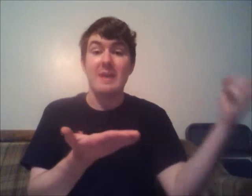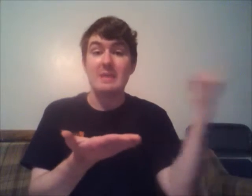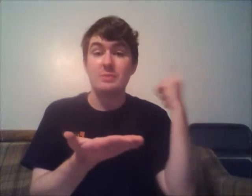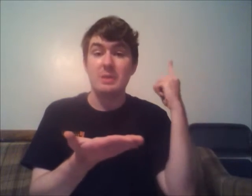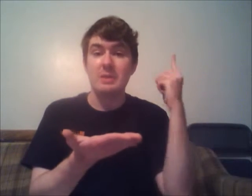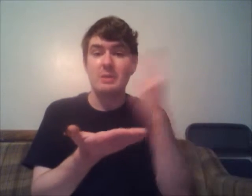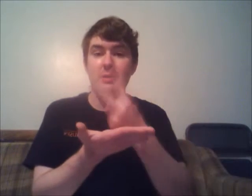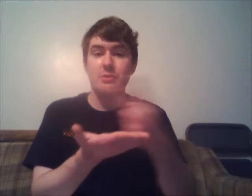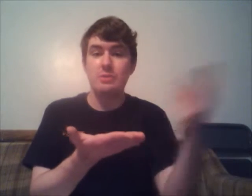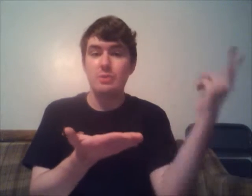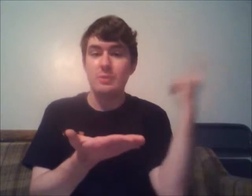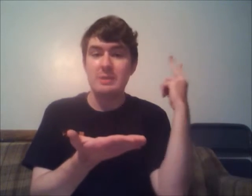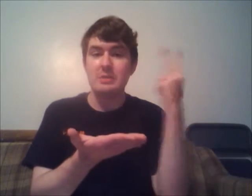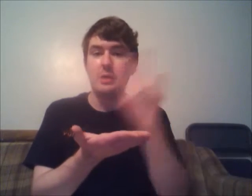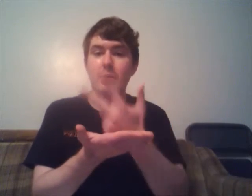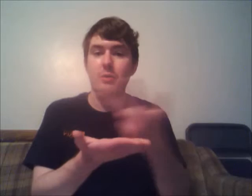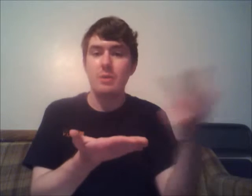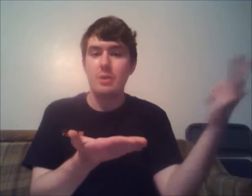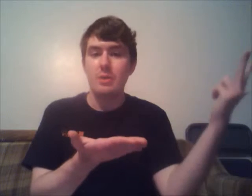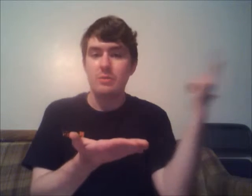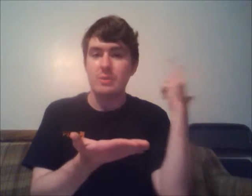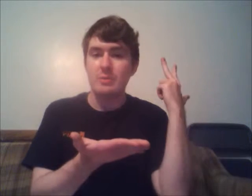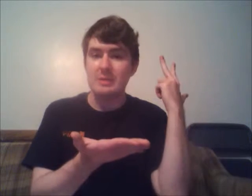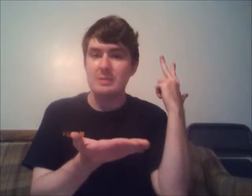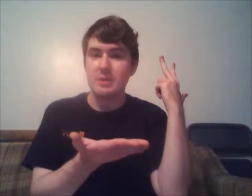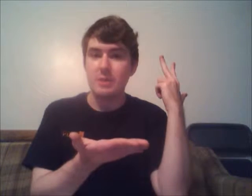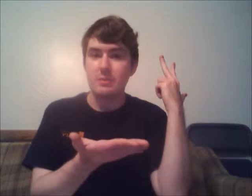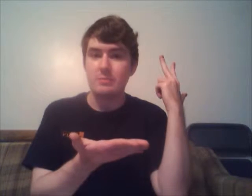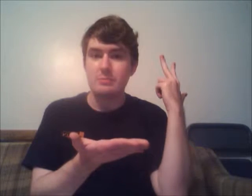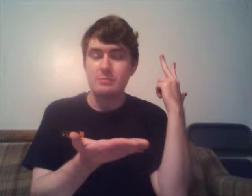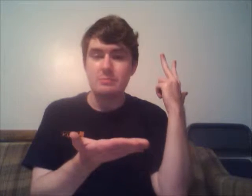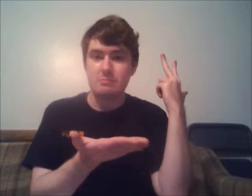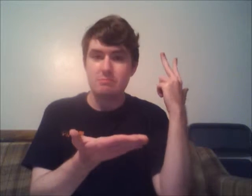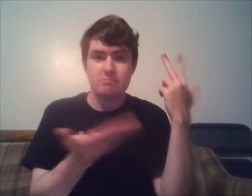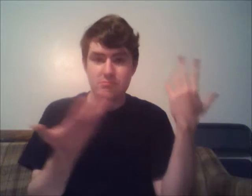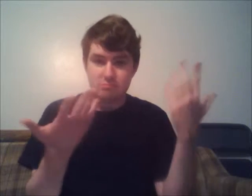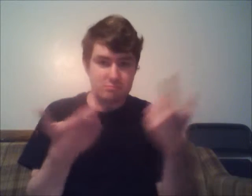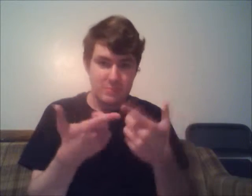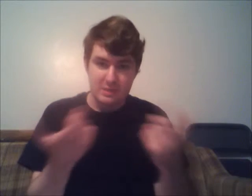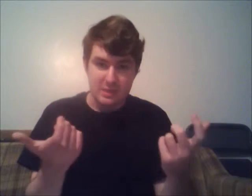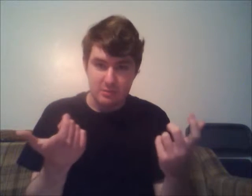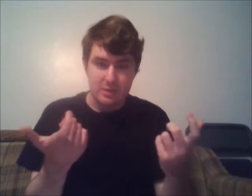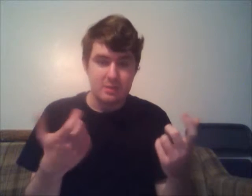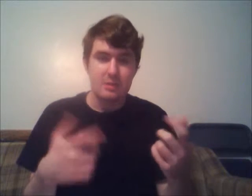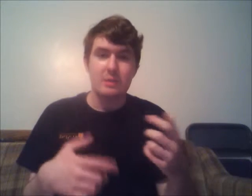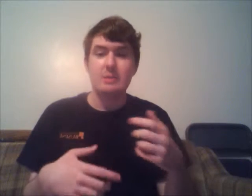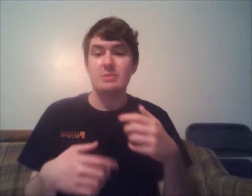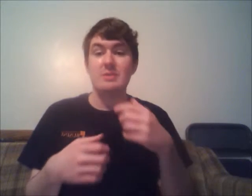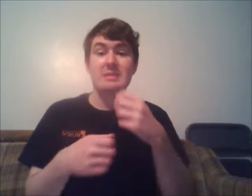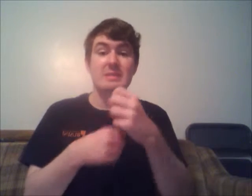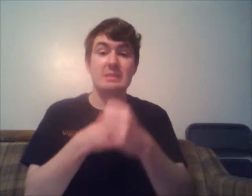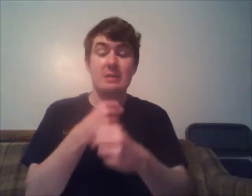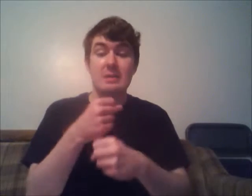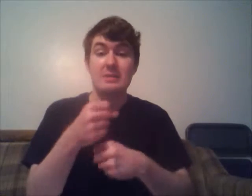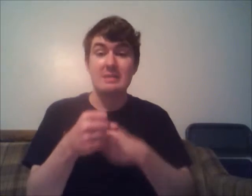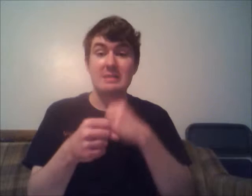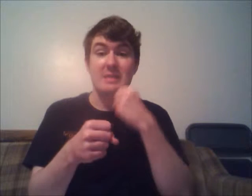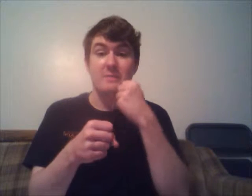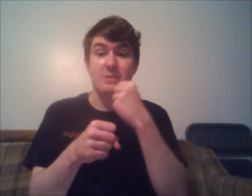last week, 2 weeks ago, 3 weeks ago, etc. So this is a sign for